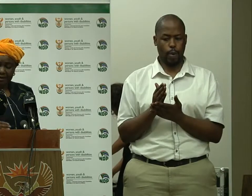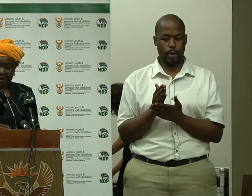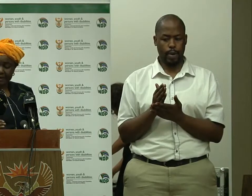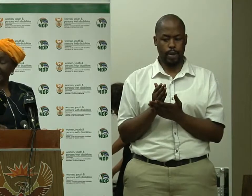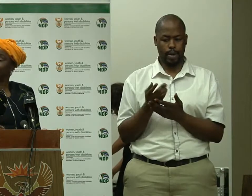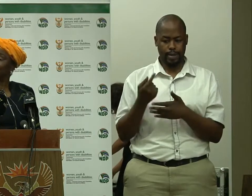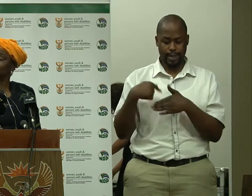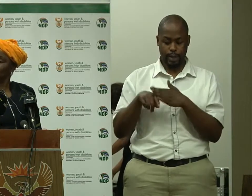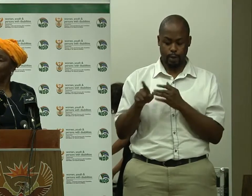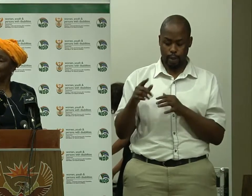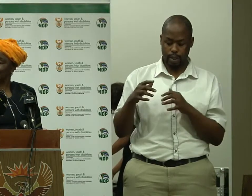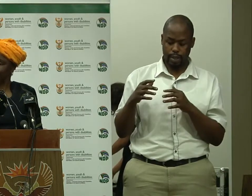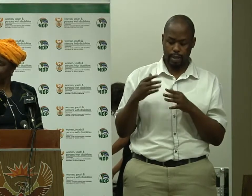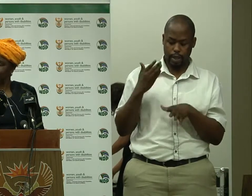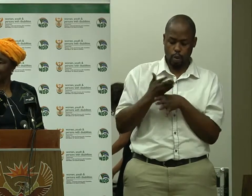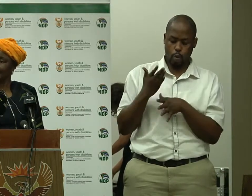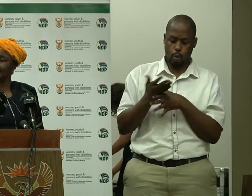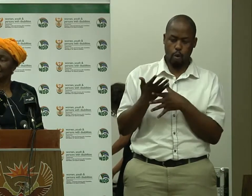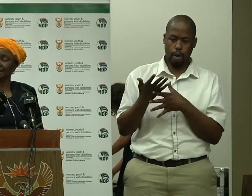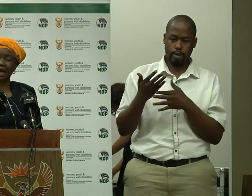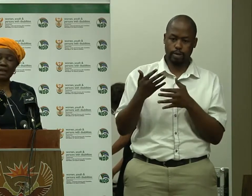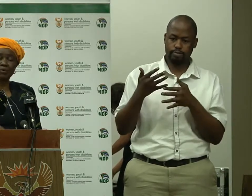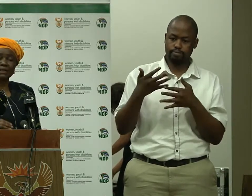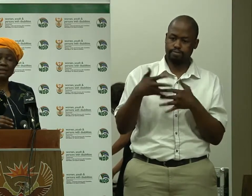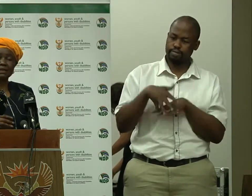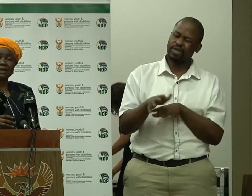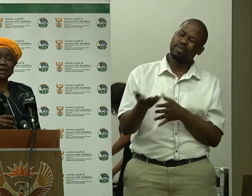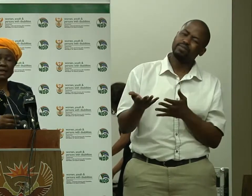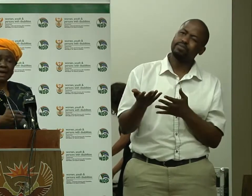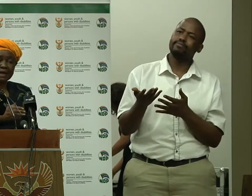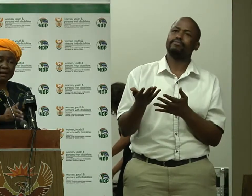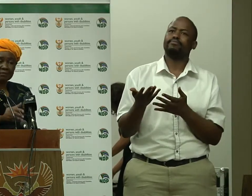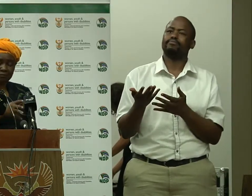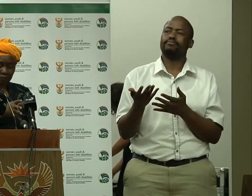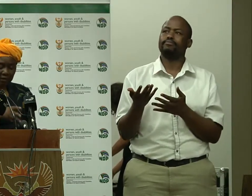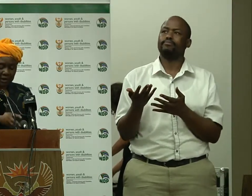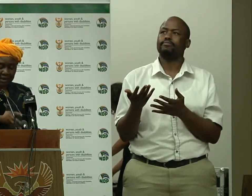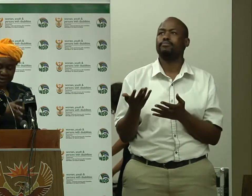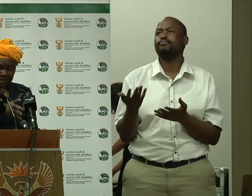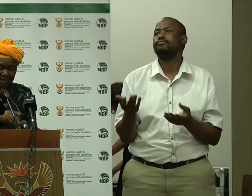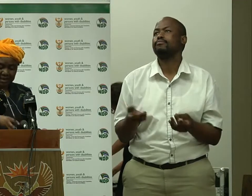within the established work streams, in other words, the